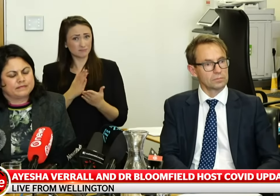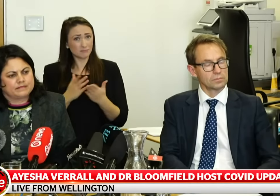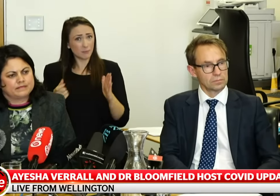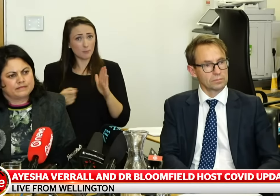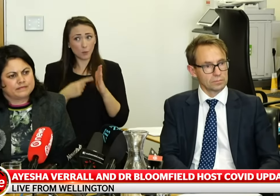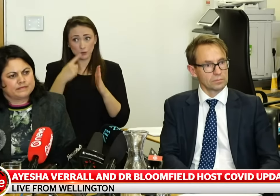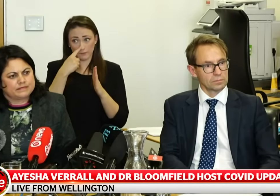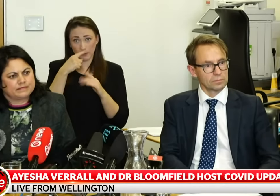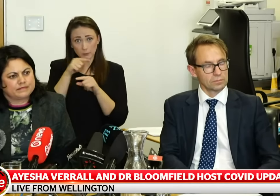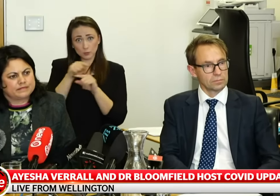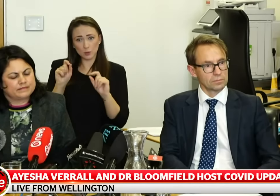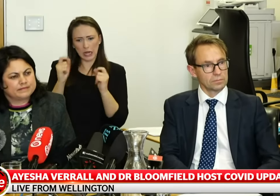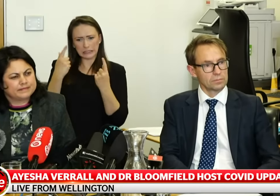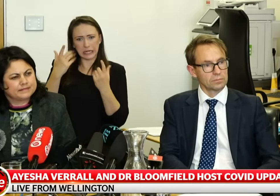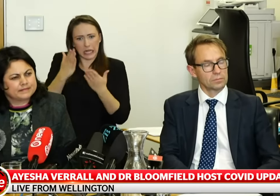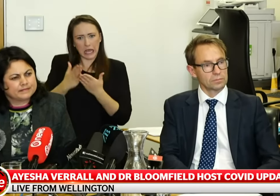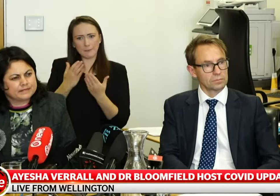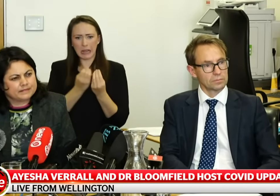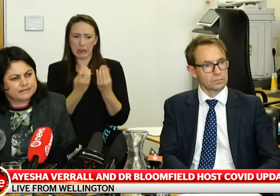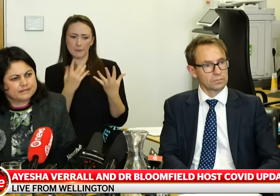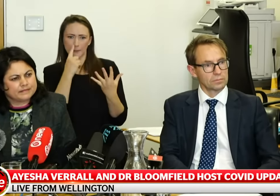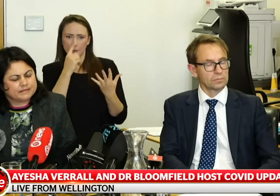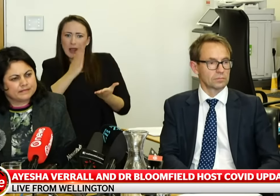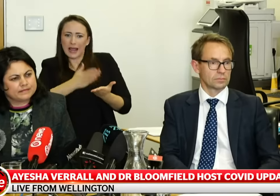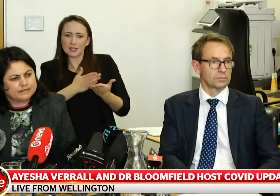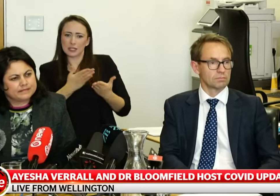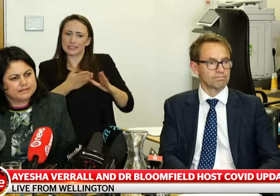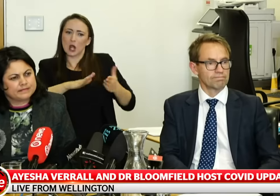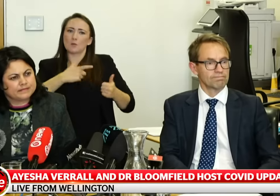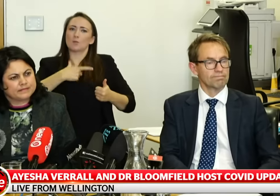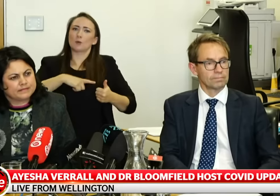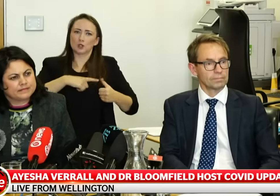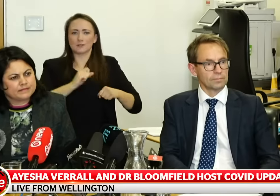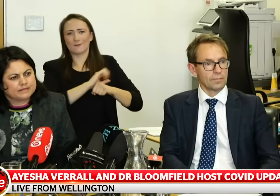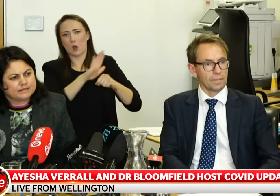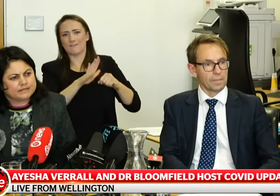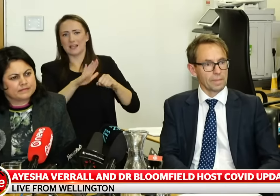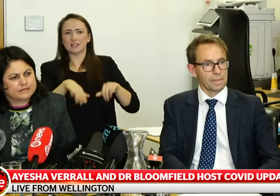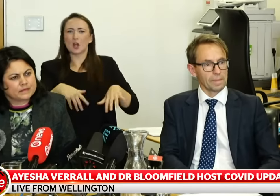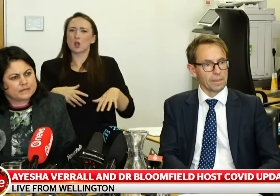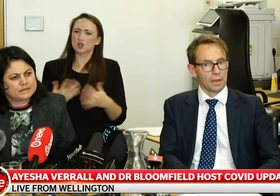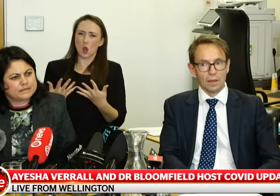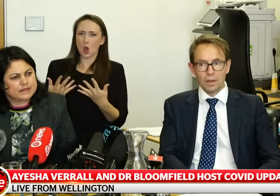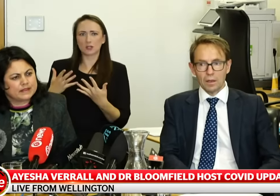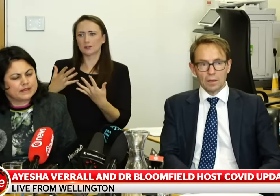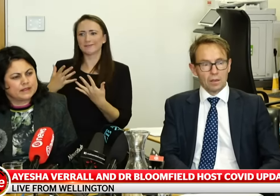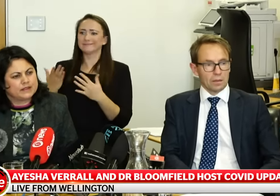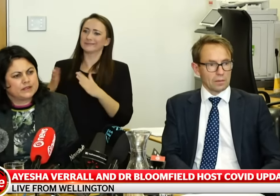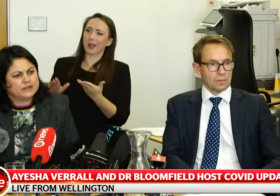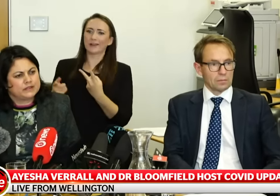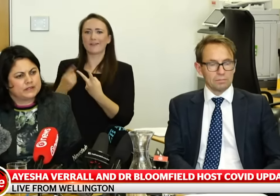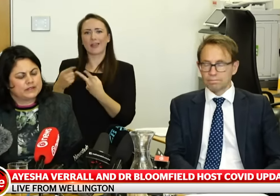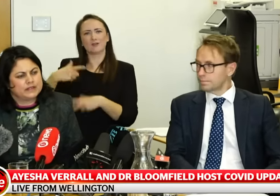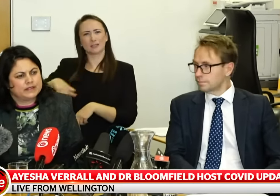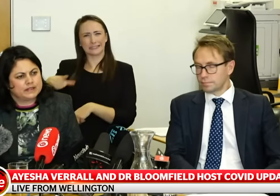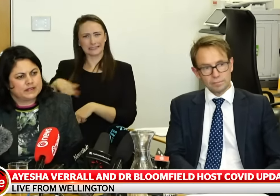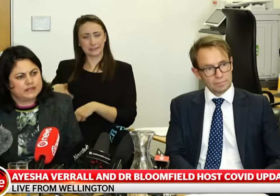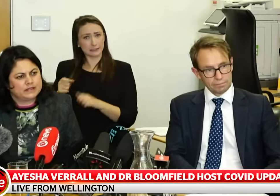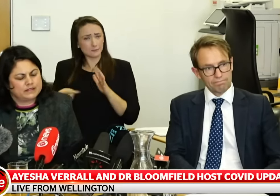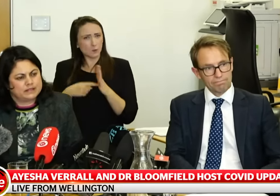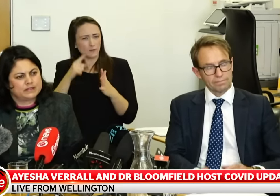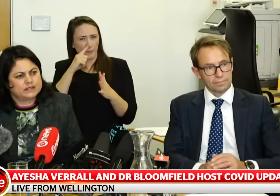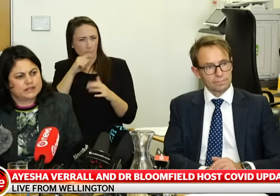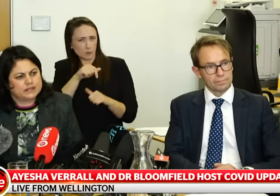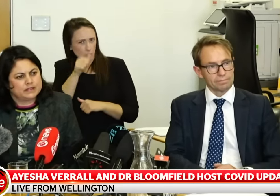directly COVID-related deaths as opposed to the reporting model that people have got used to? And that there might not be so